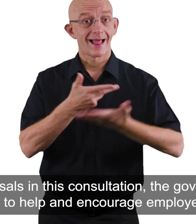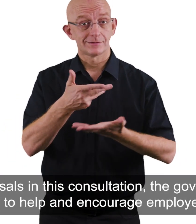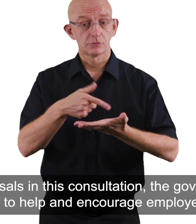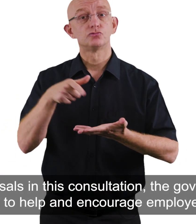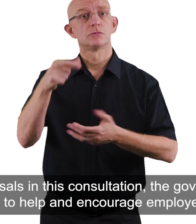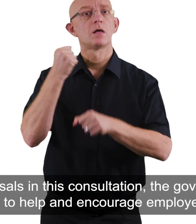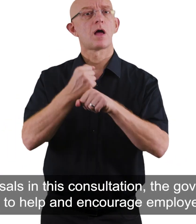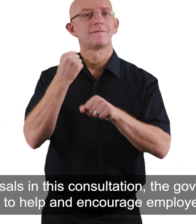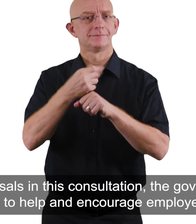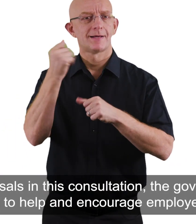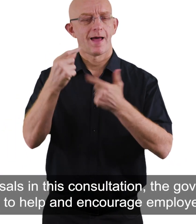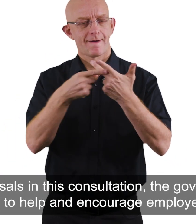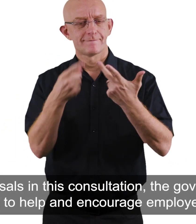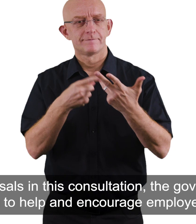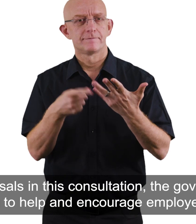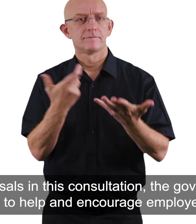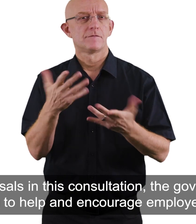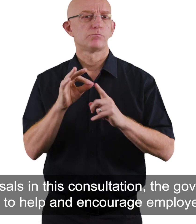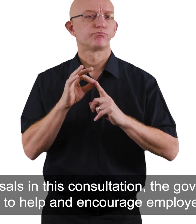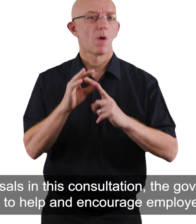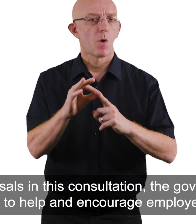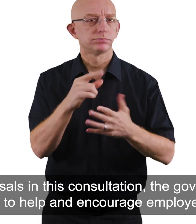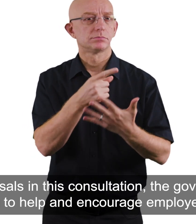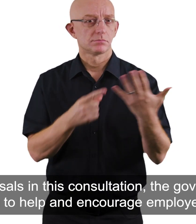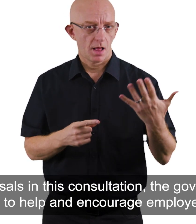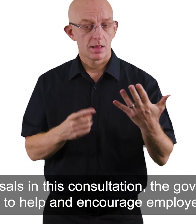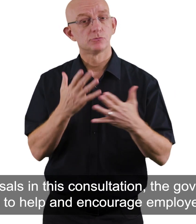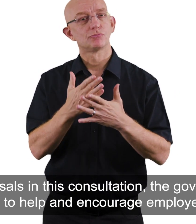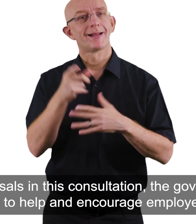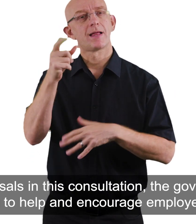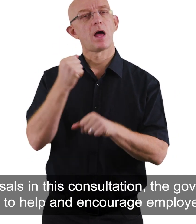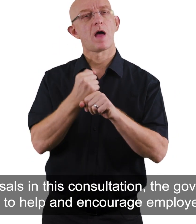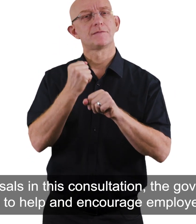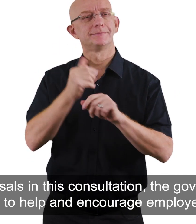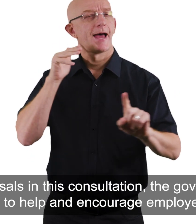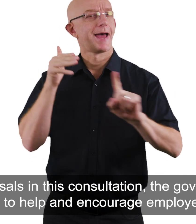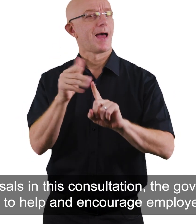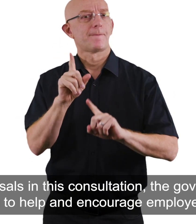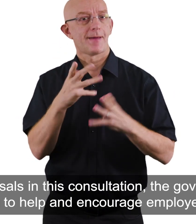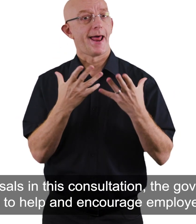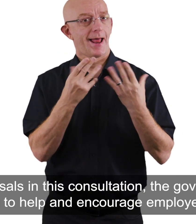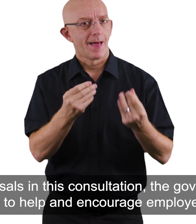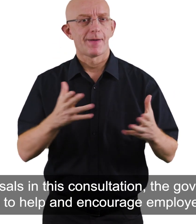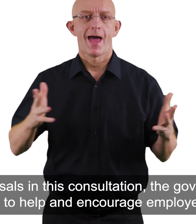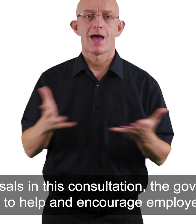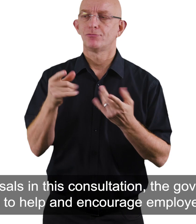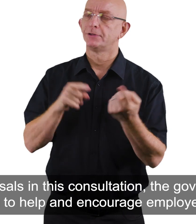With the proposals in this consultation, the government is aiming to help and encourage employers